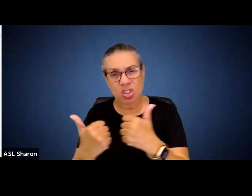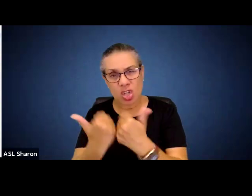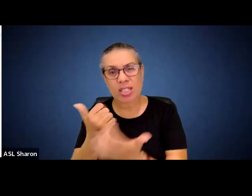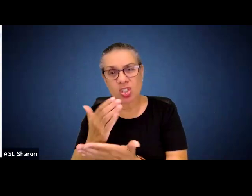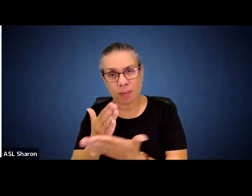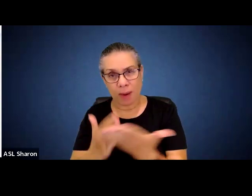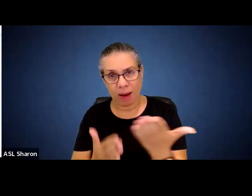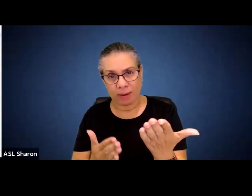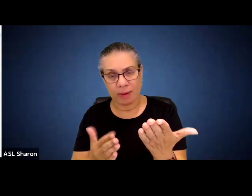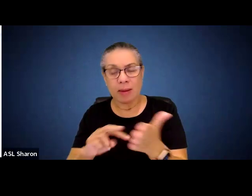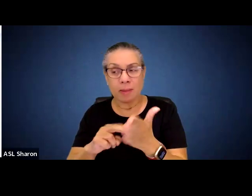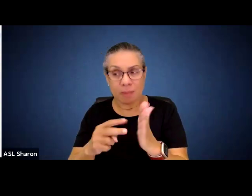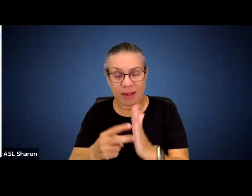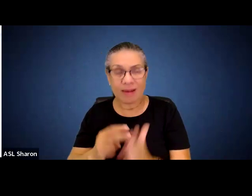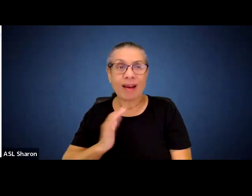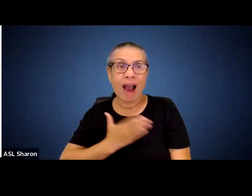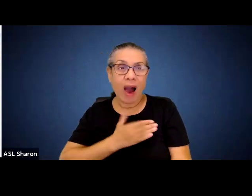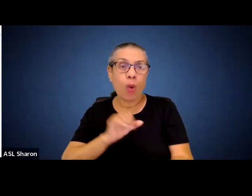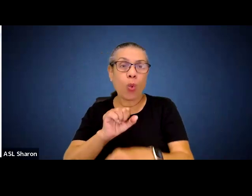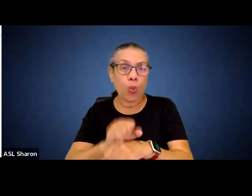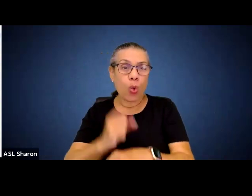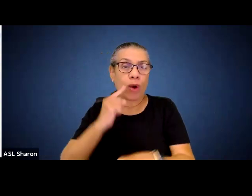are defining our work for this year.